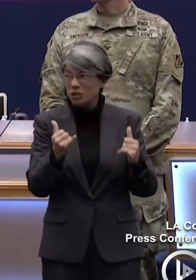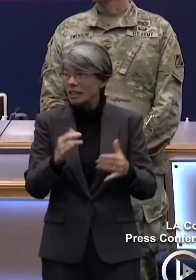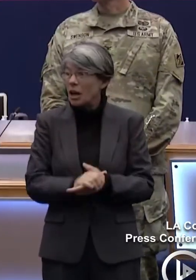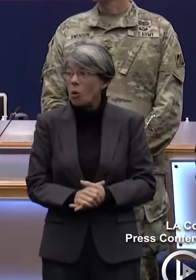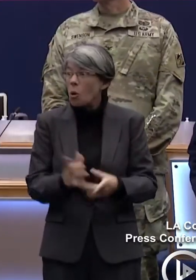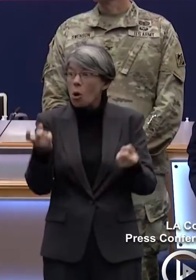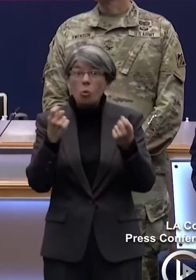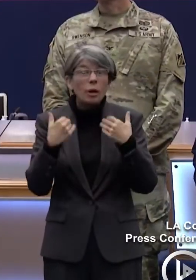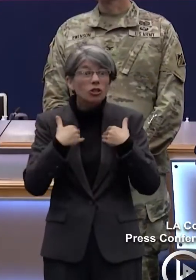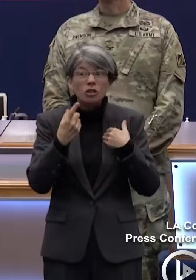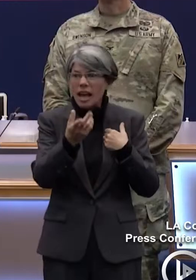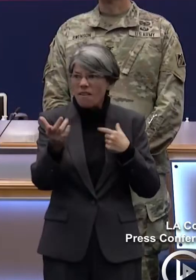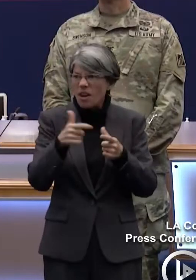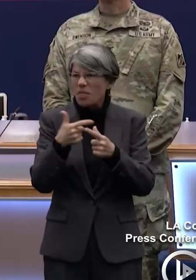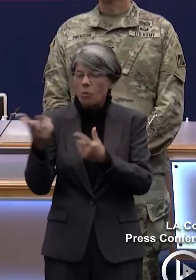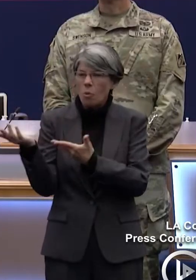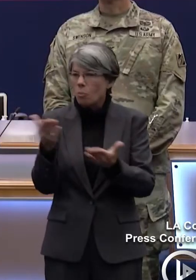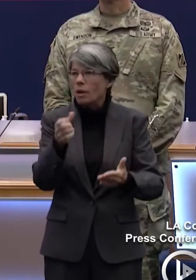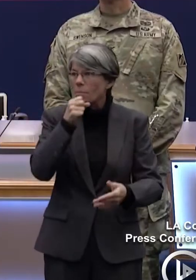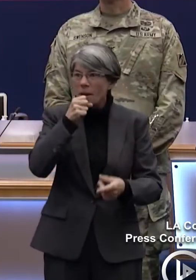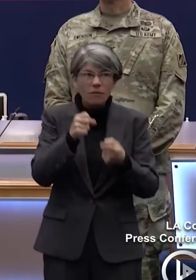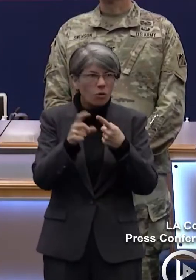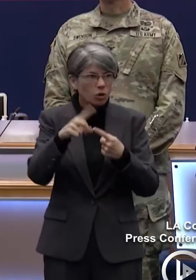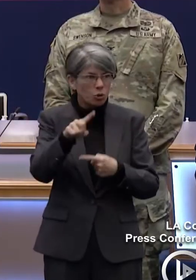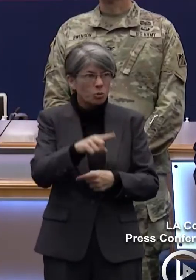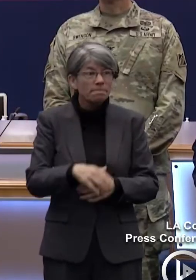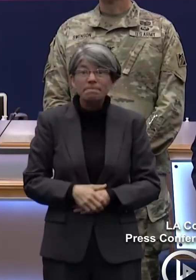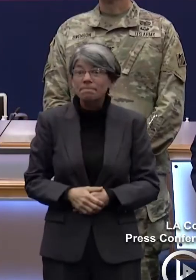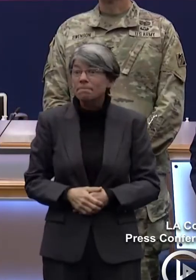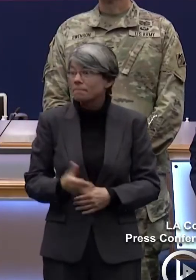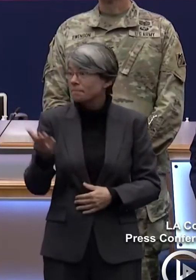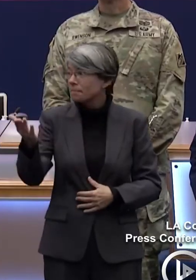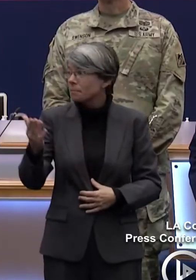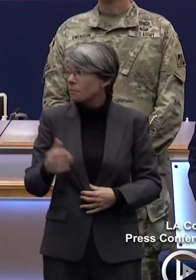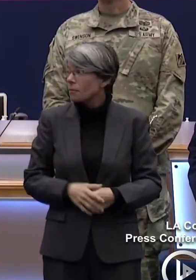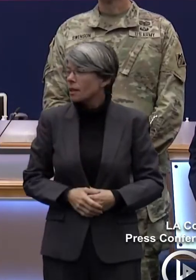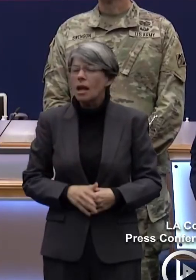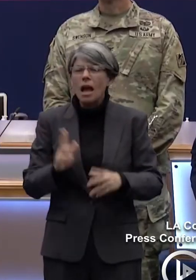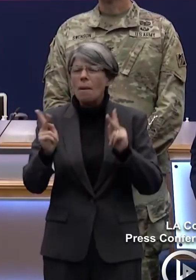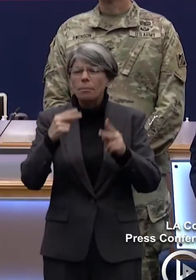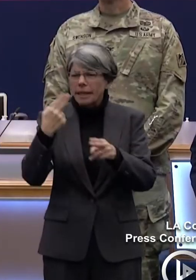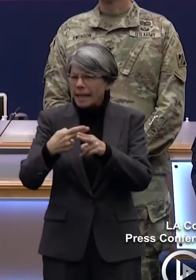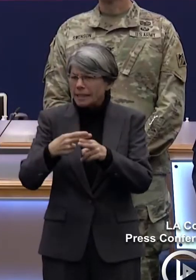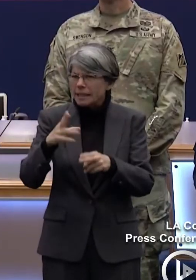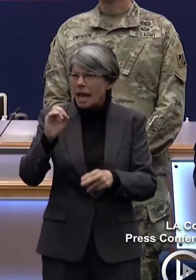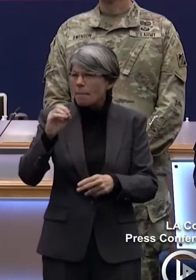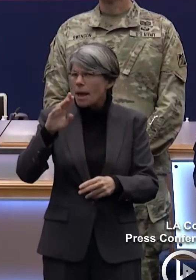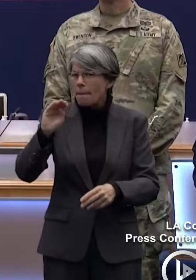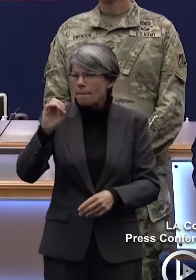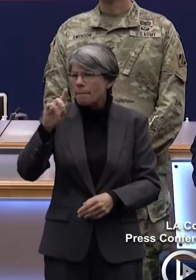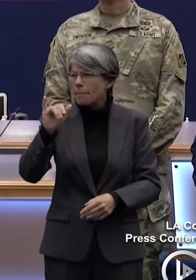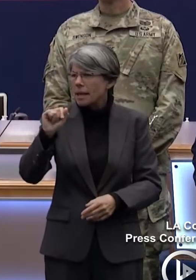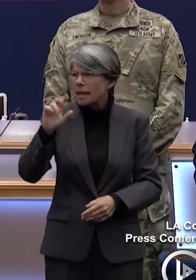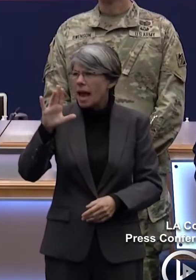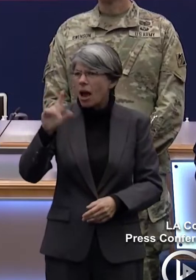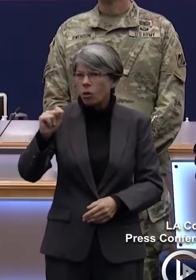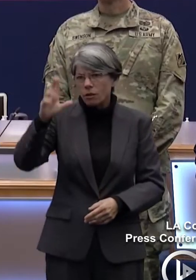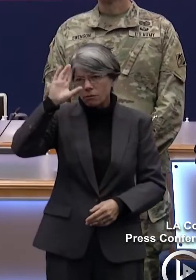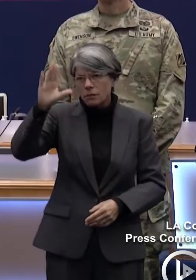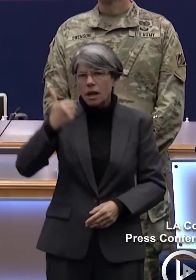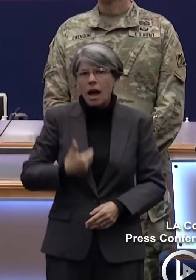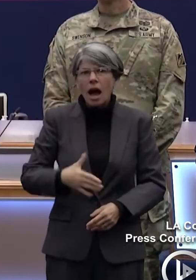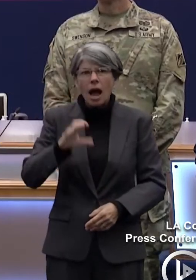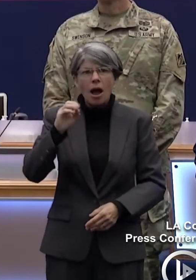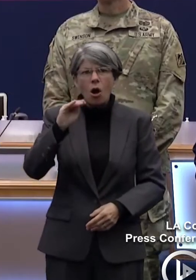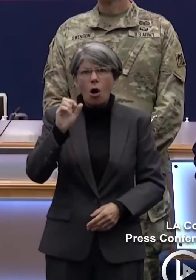question, please raise your hand, and we'll bring a microphone to you. We'll go right there in the back. Please name and media outlet. Thank you. Yeah. Okay. Hi, I'm